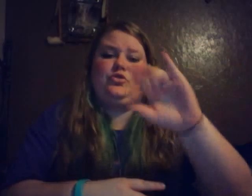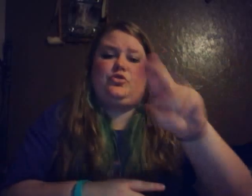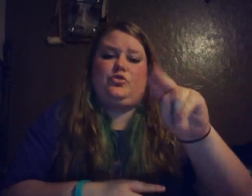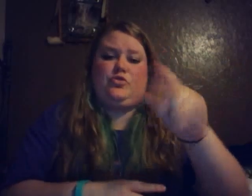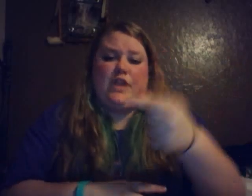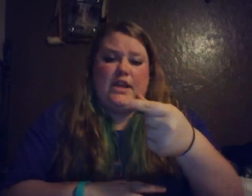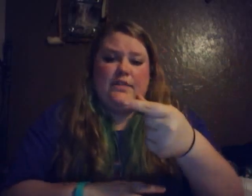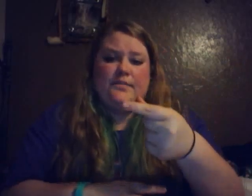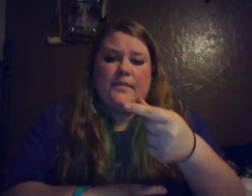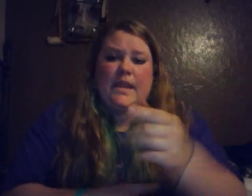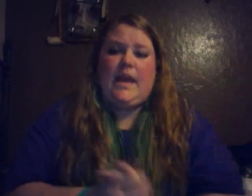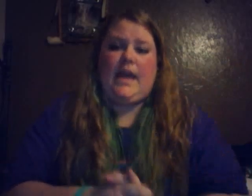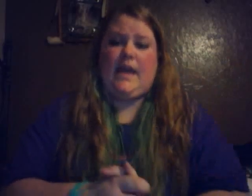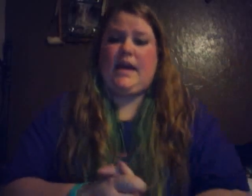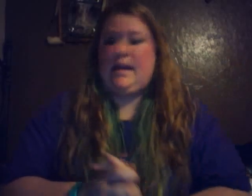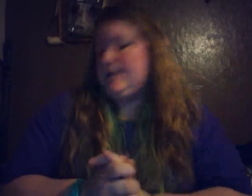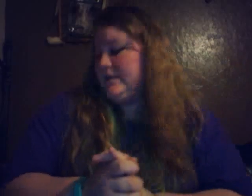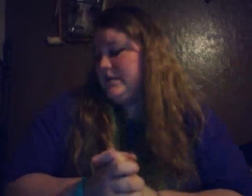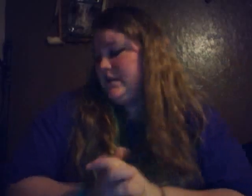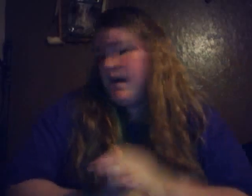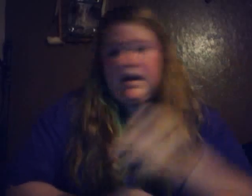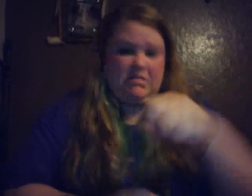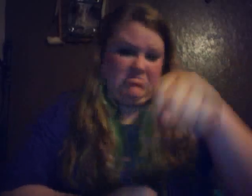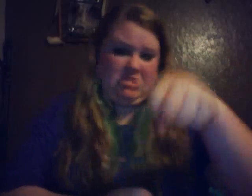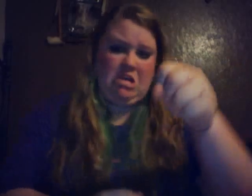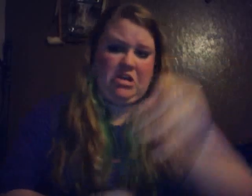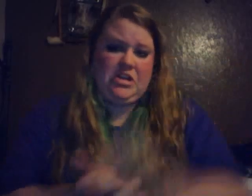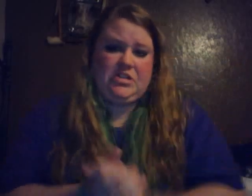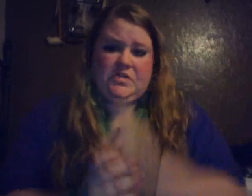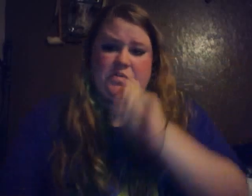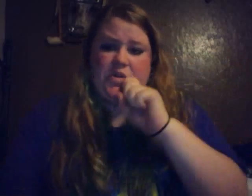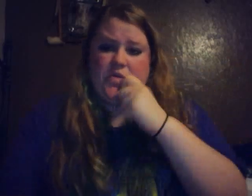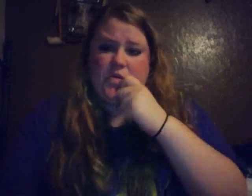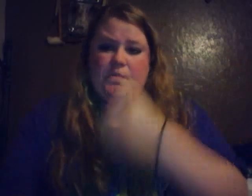water to expand the bag.